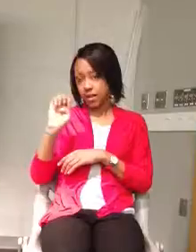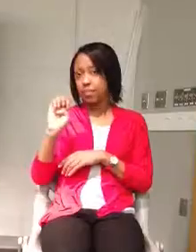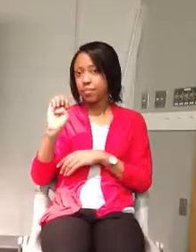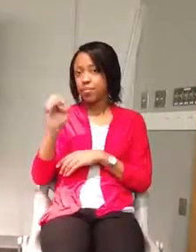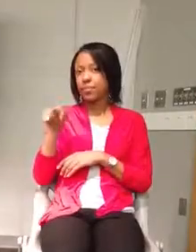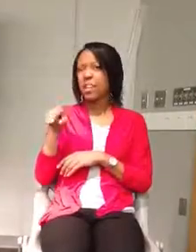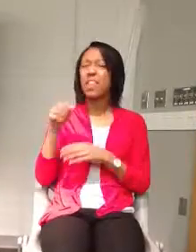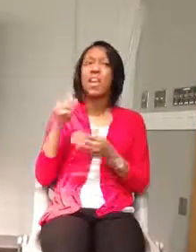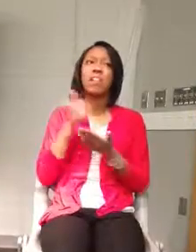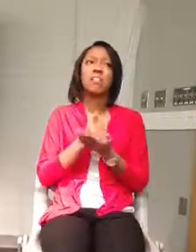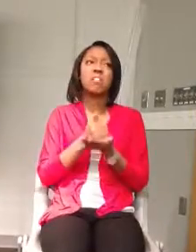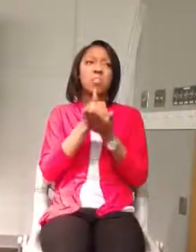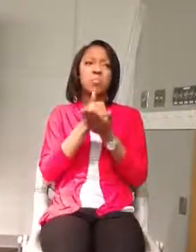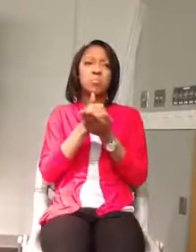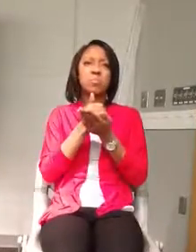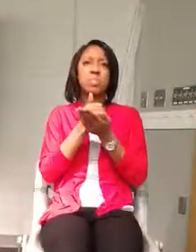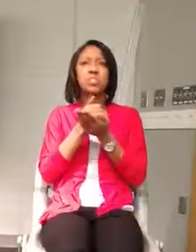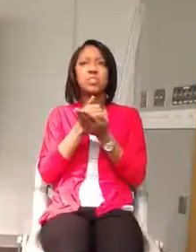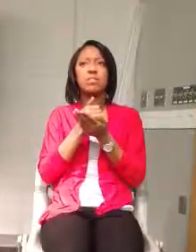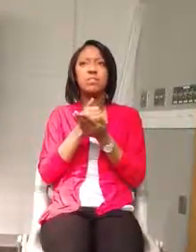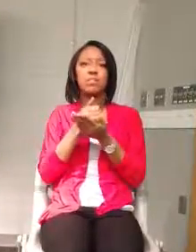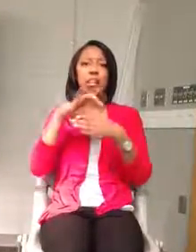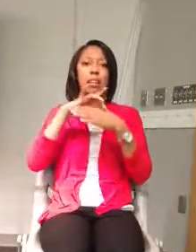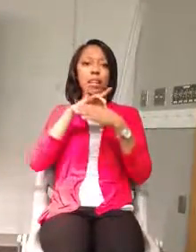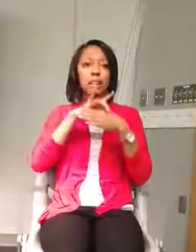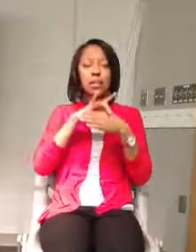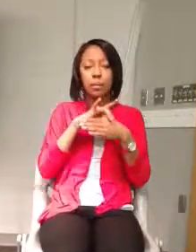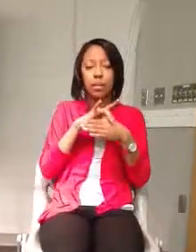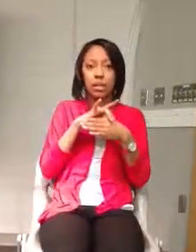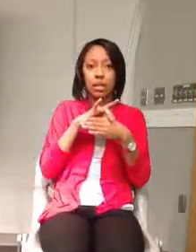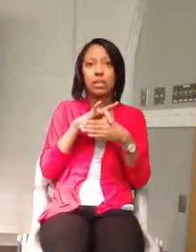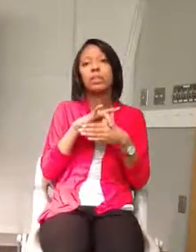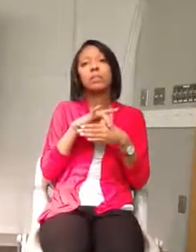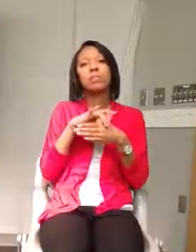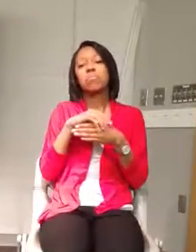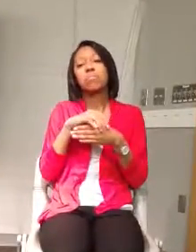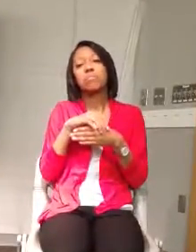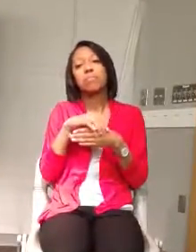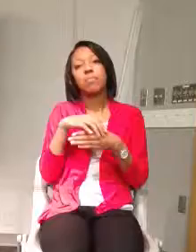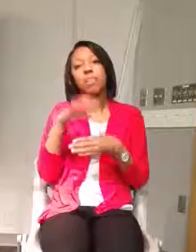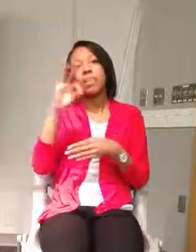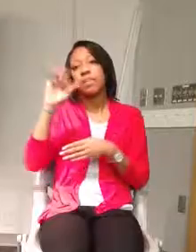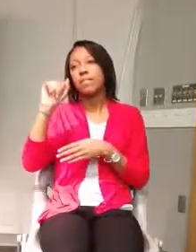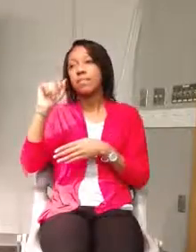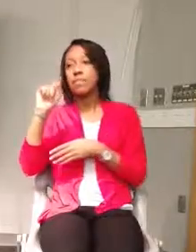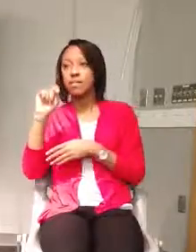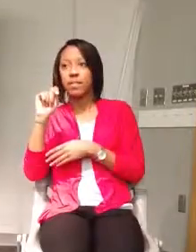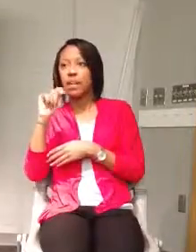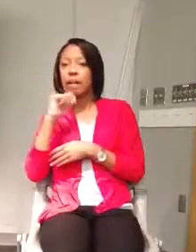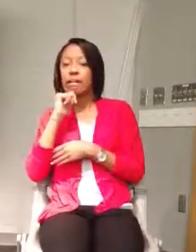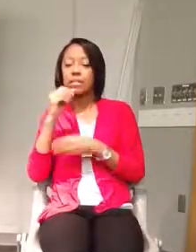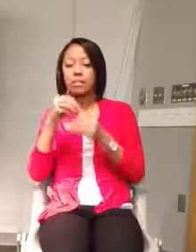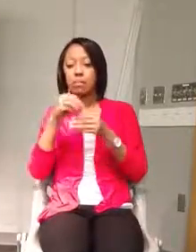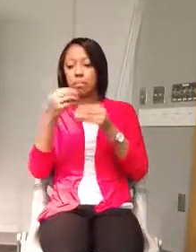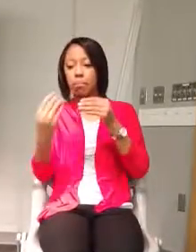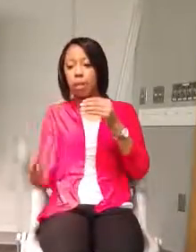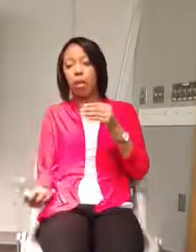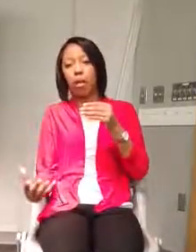the exterior of the meat so that the fat doesn't drop down and cause flare-ups. I also make sure that our diets are very high